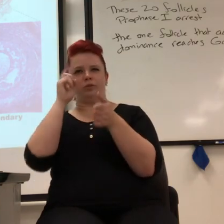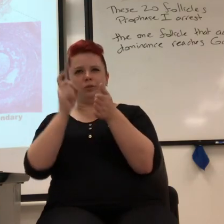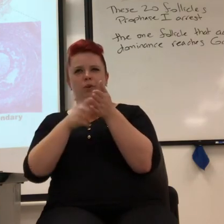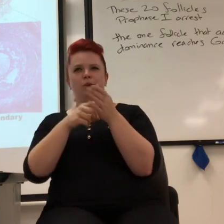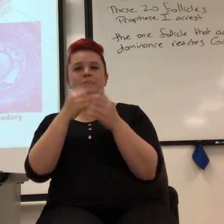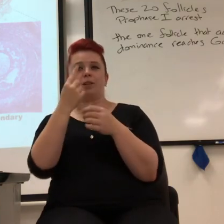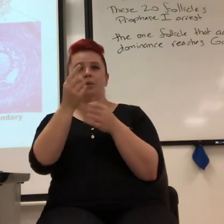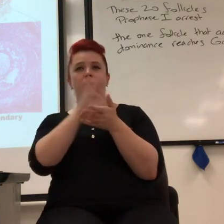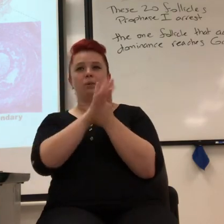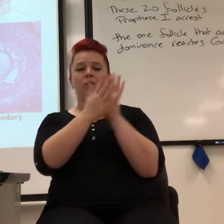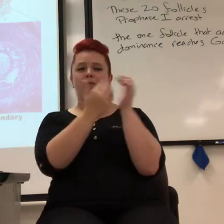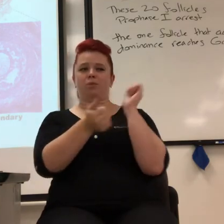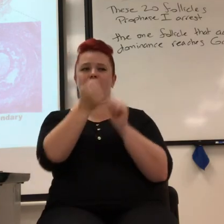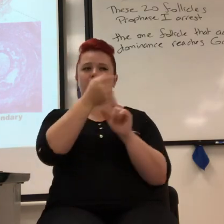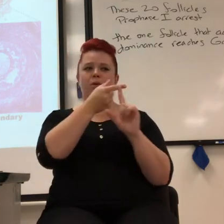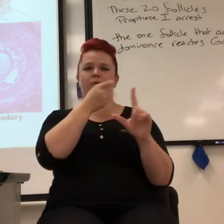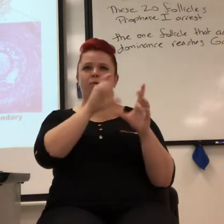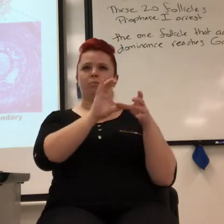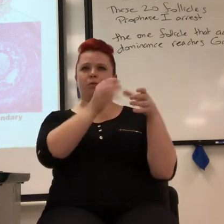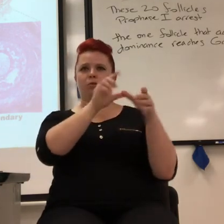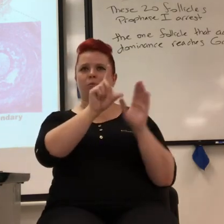1. Okay.